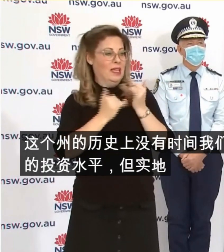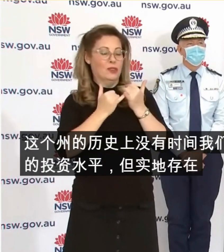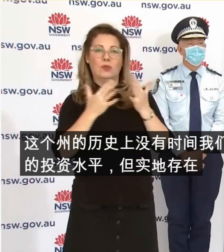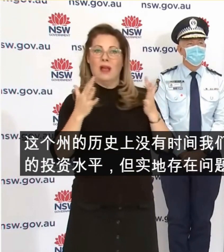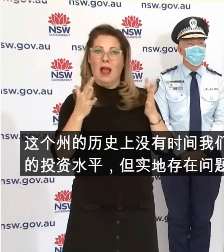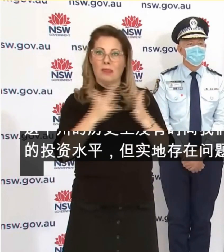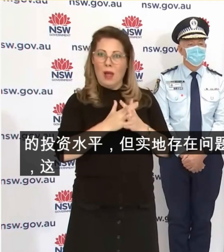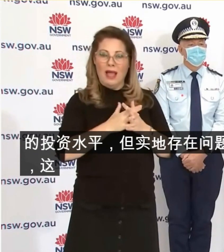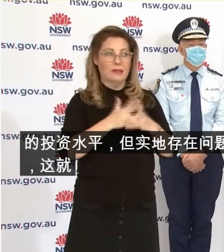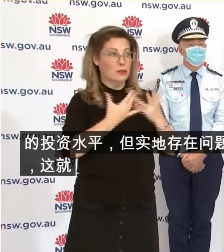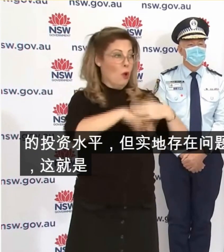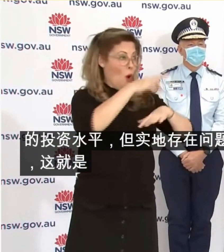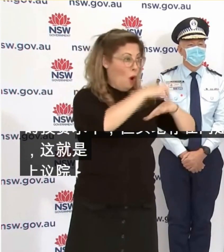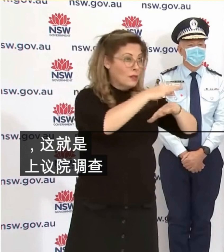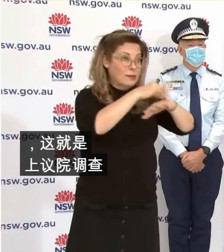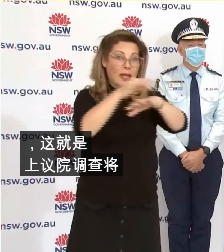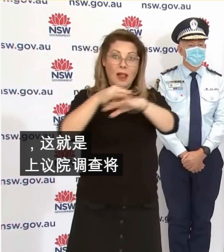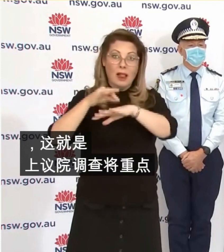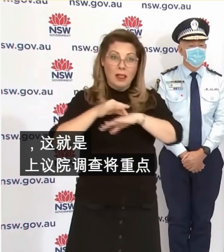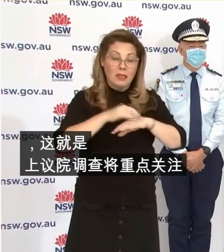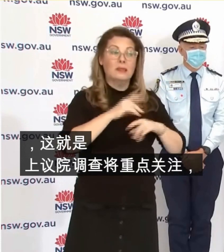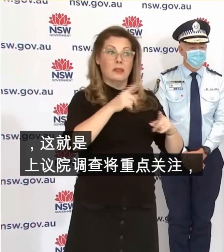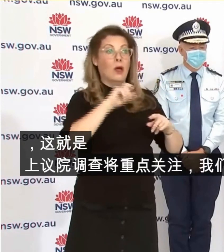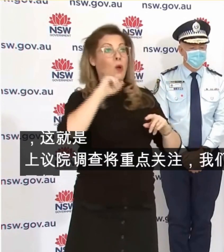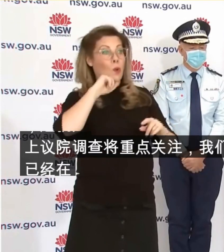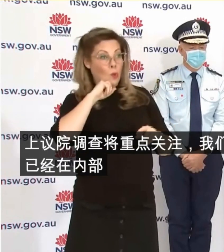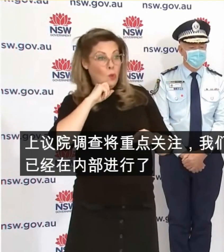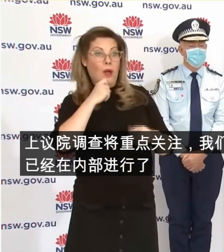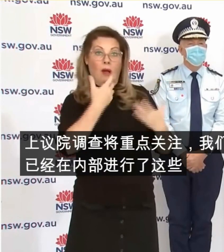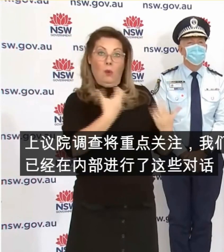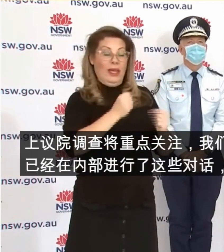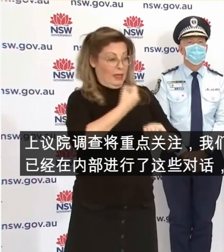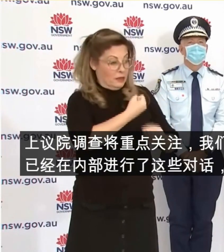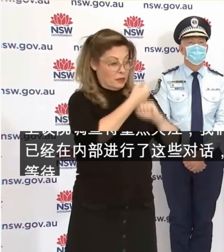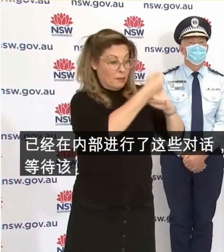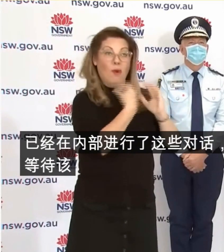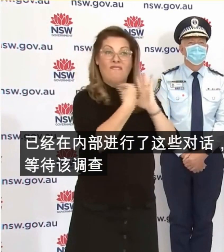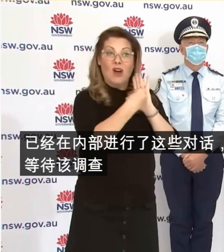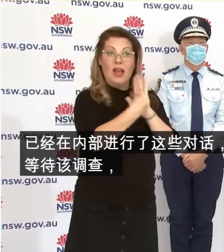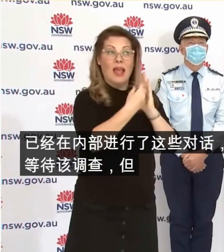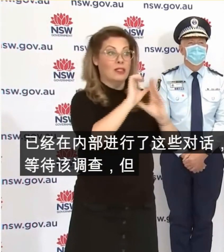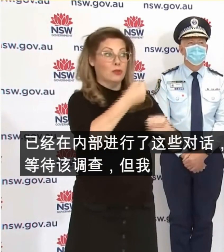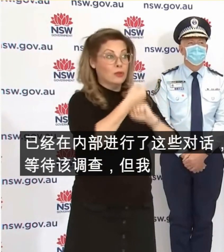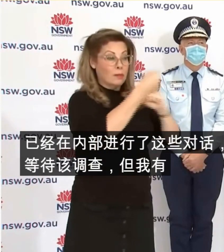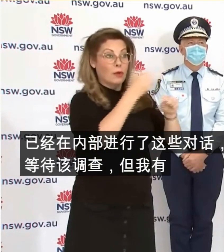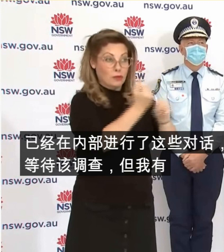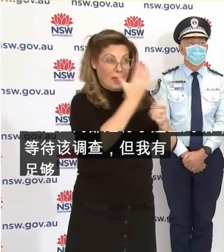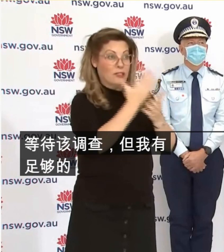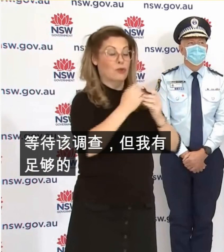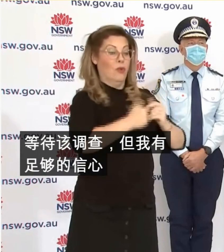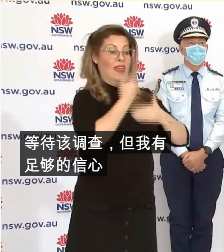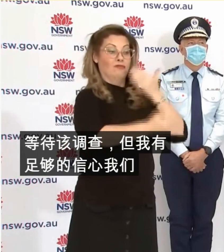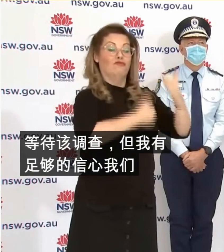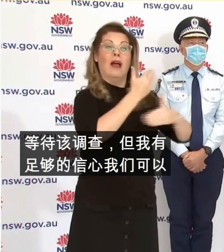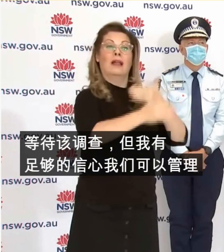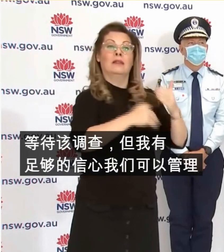level of investment. But there are issues on the ground, and that's what the Upper House inquiry will focus on. And we've had these conversations internally. We'll wait for that inquiry. But am I